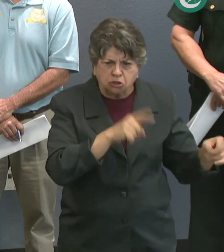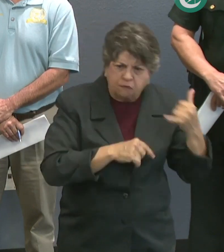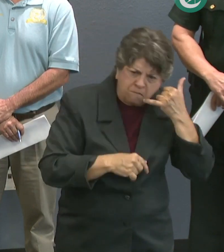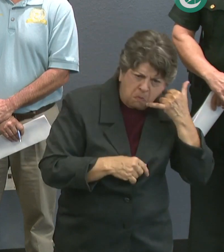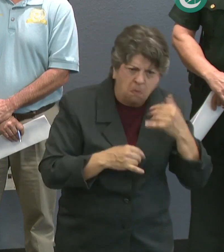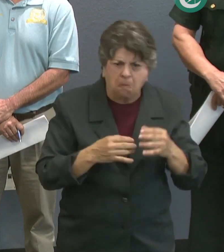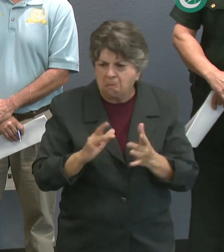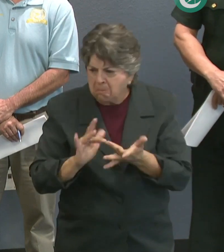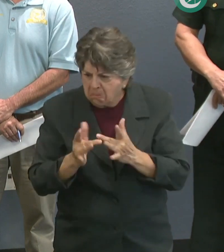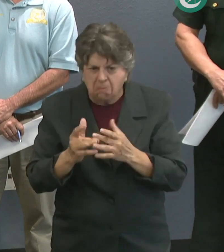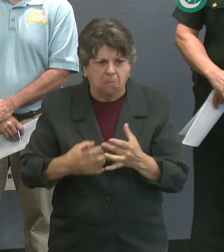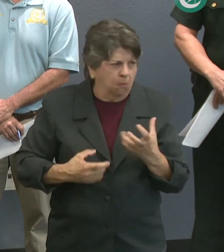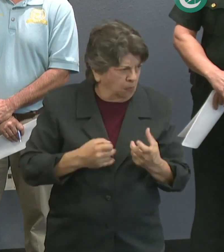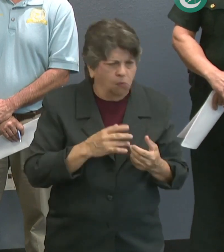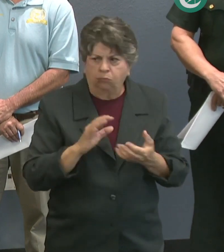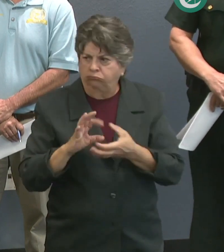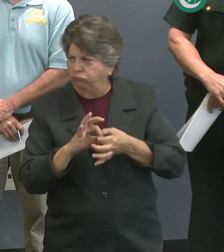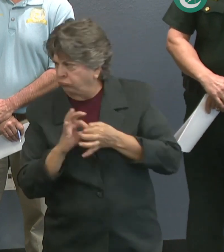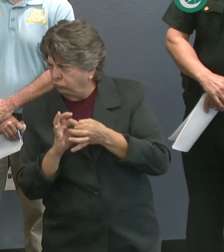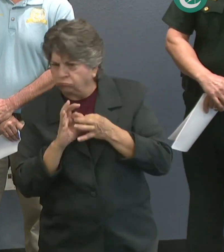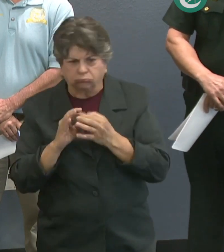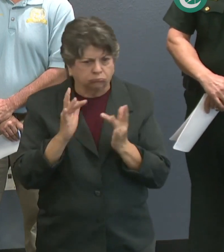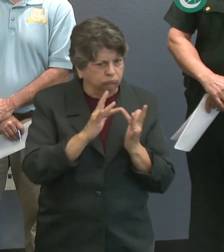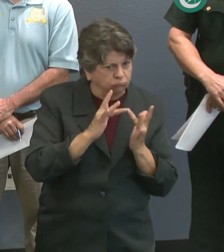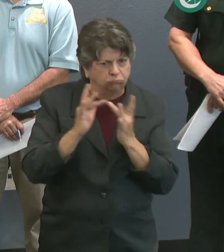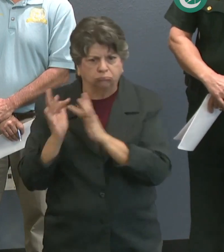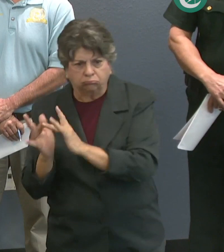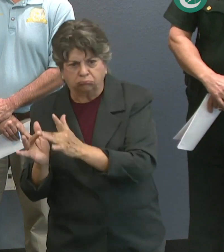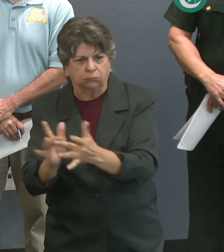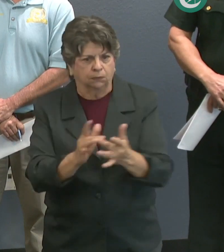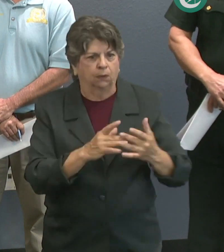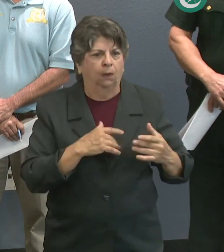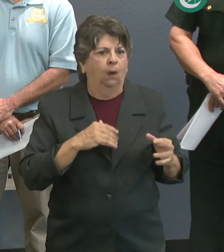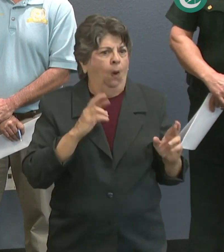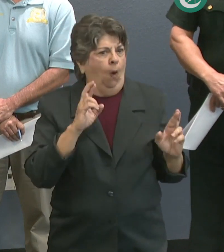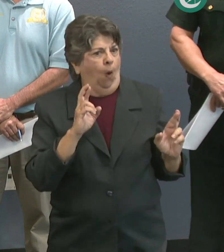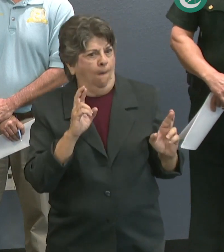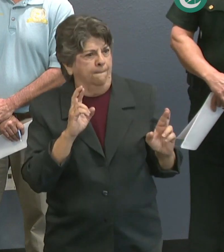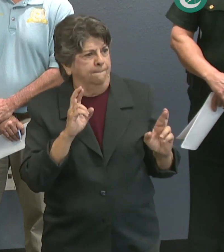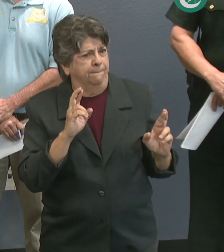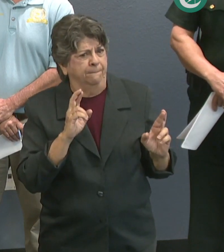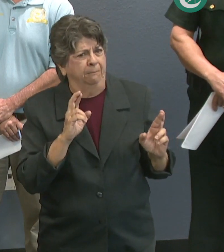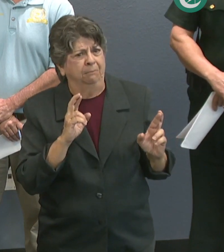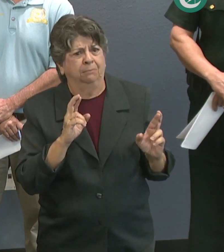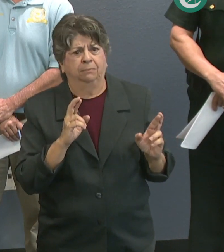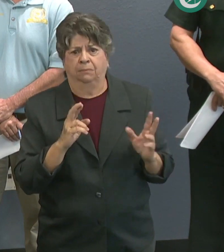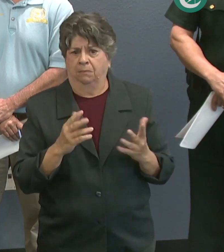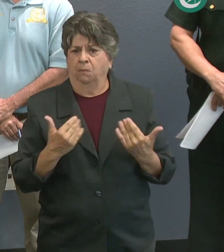of stories of hope, a lot of incredible things happening out there. We just make that appeal to everybody.